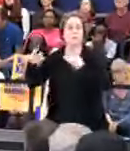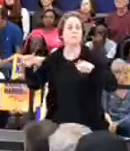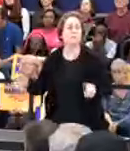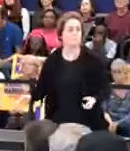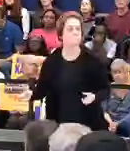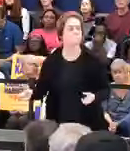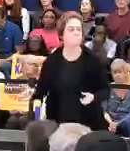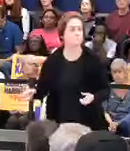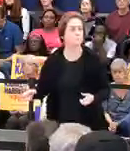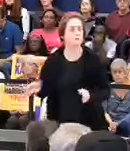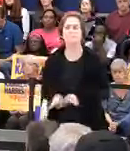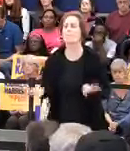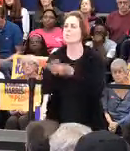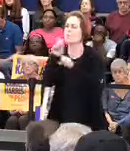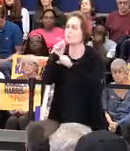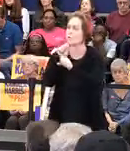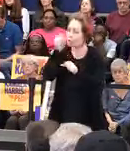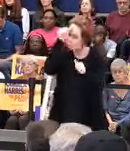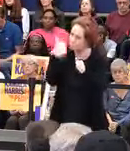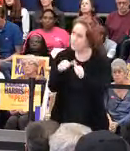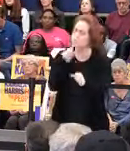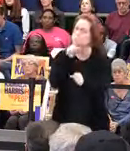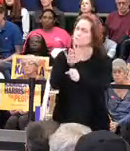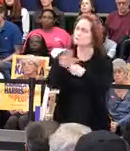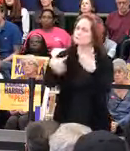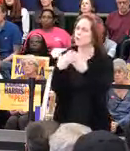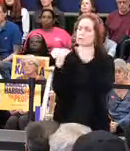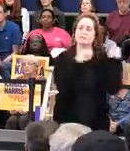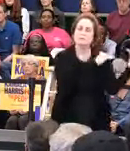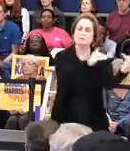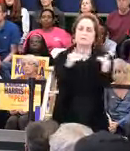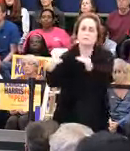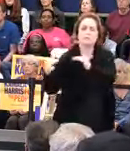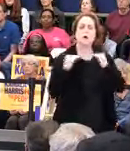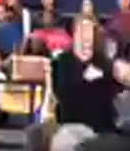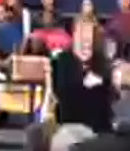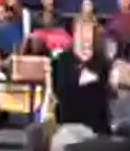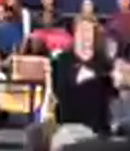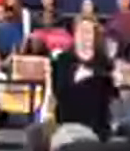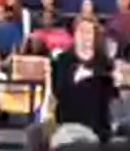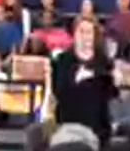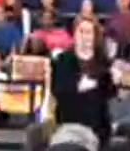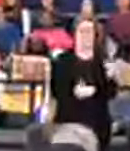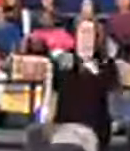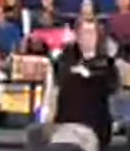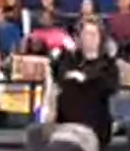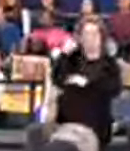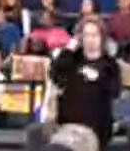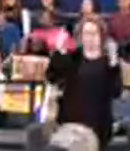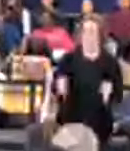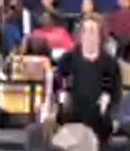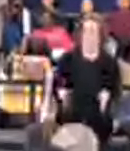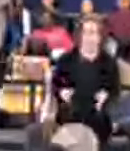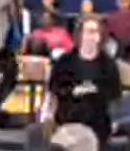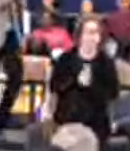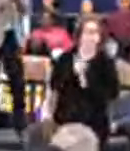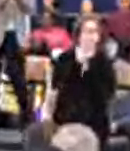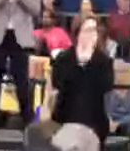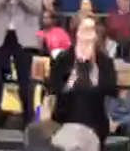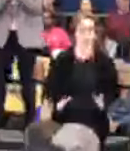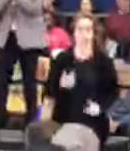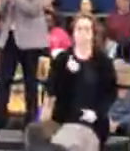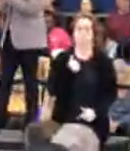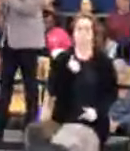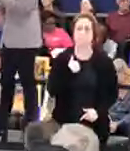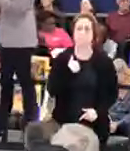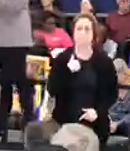folks of that promise we made that all would be equal and treated that way. In fact, that's why I decided I wanted to be a lawyer. I'm really